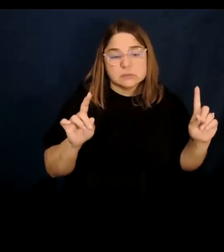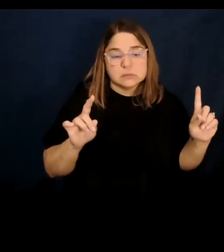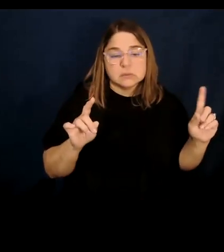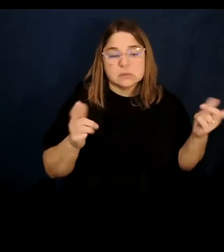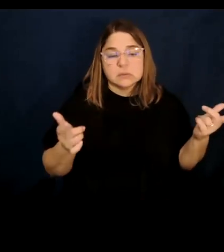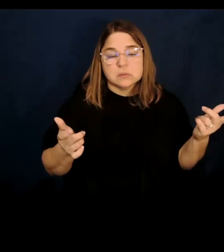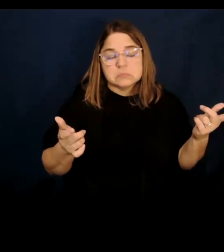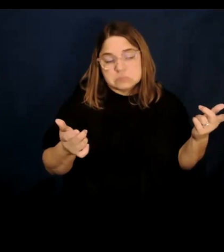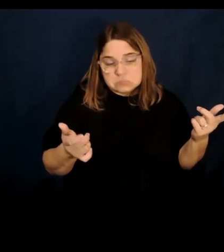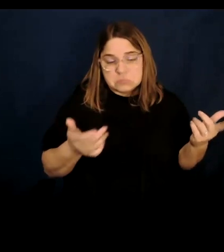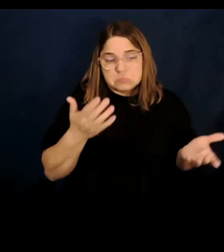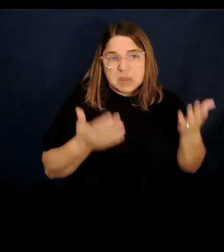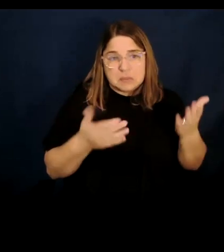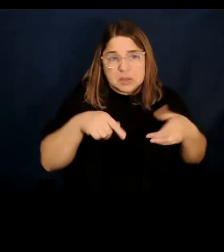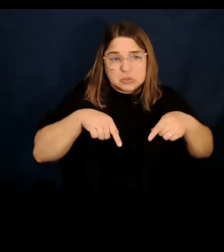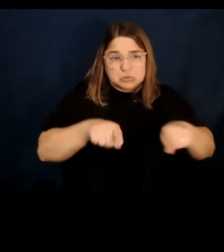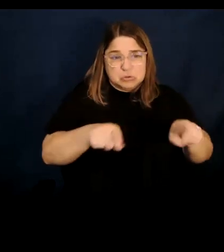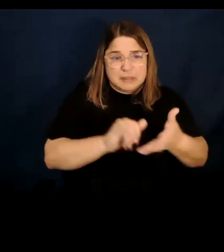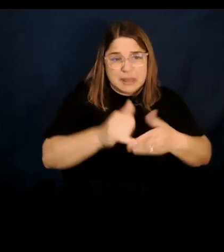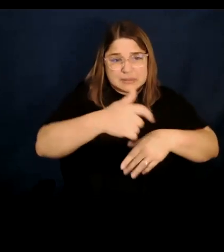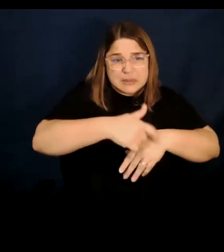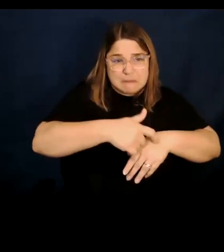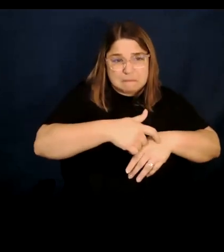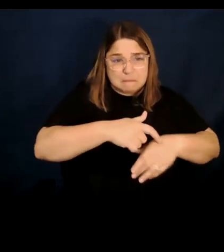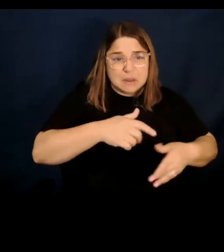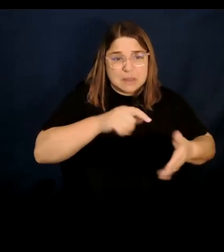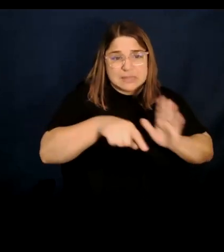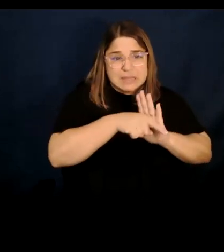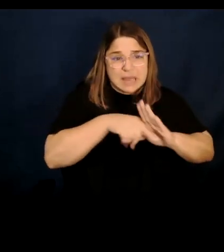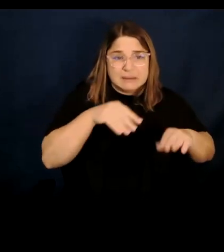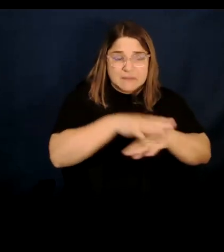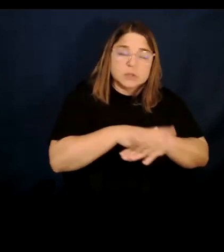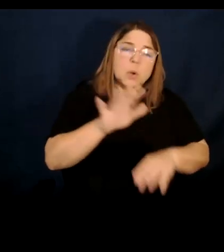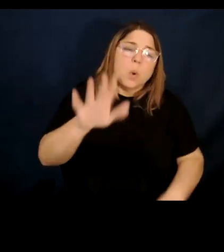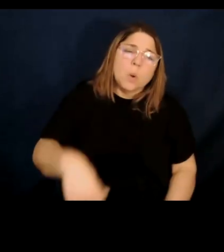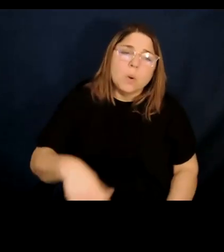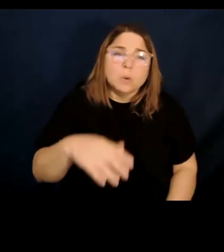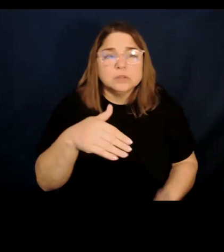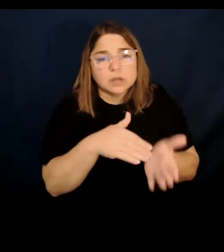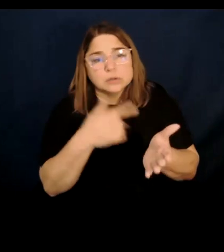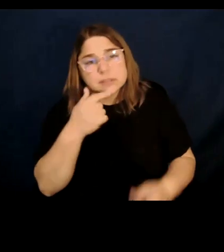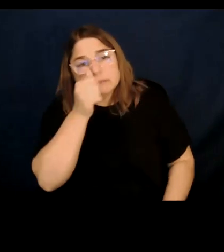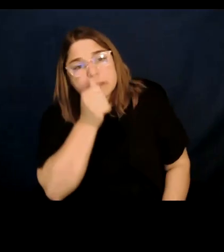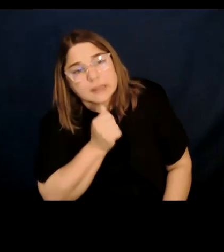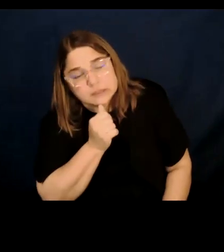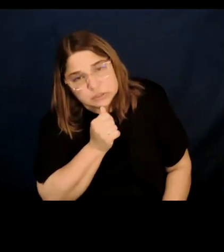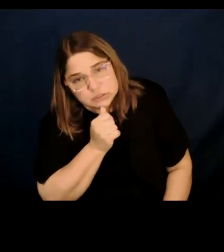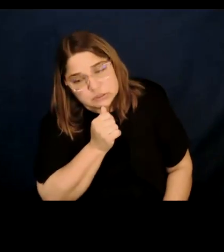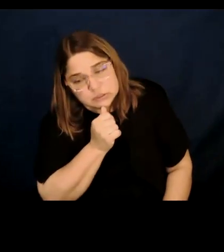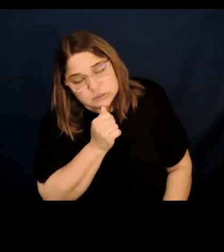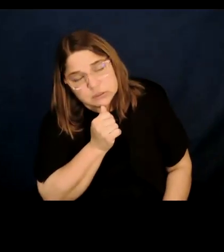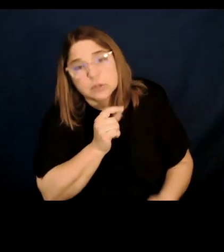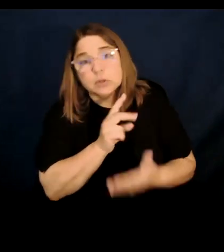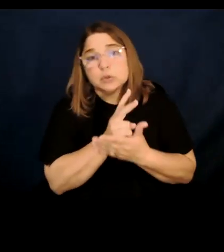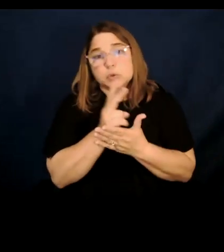going to experience some side effects. And very frequently, you're told to be patient during this period of time. If after 2 weeks you're still not